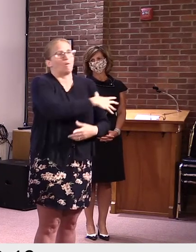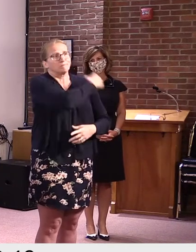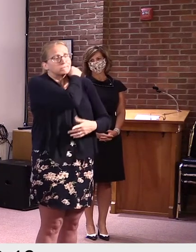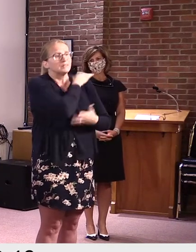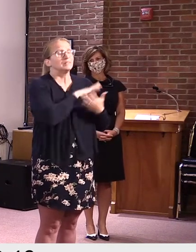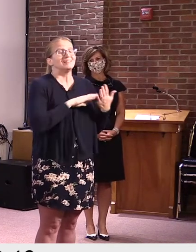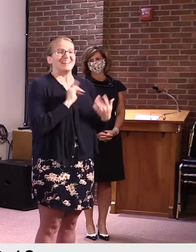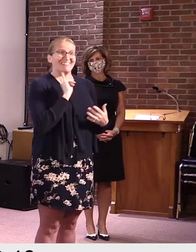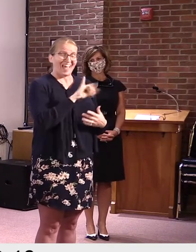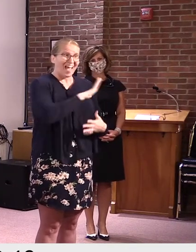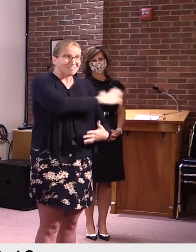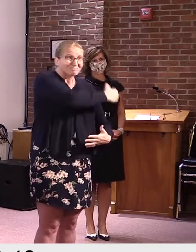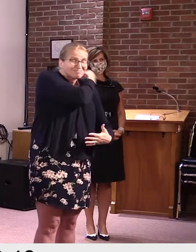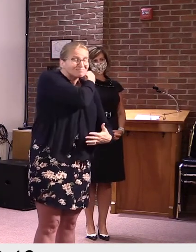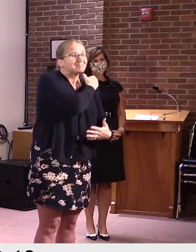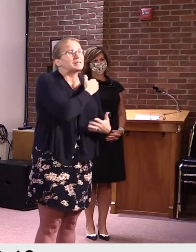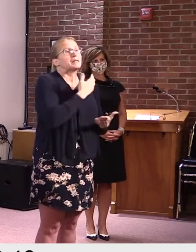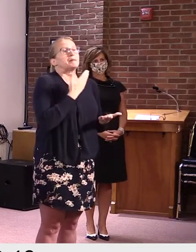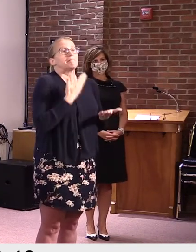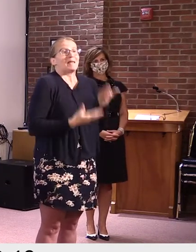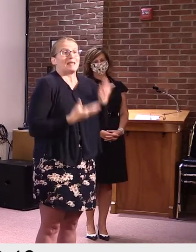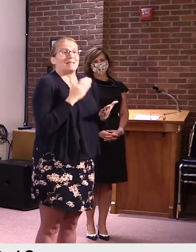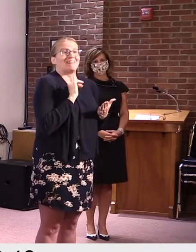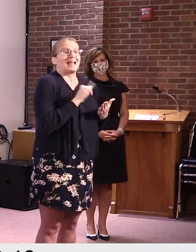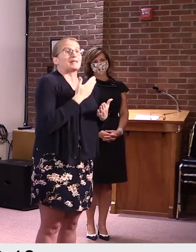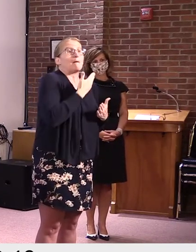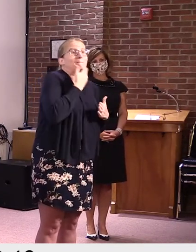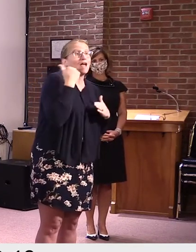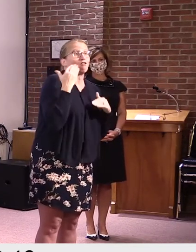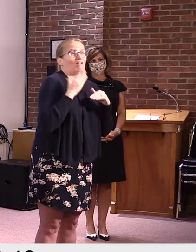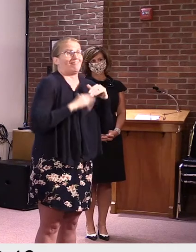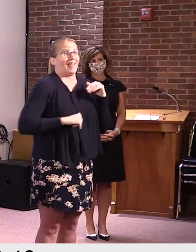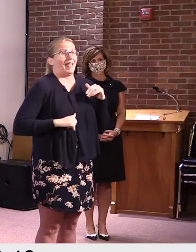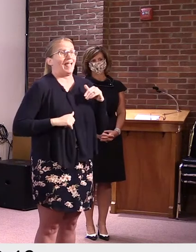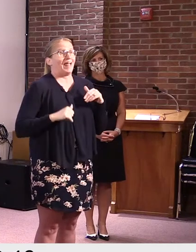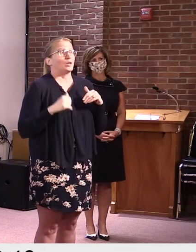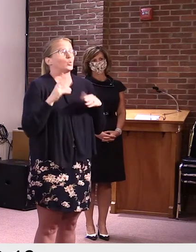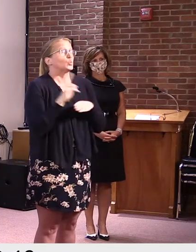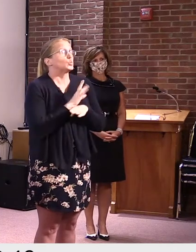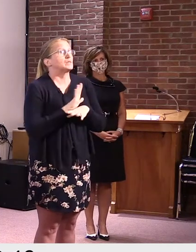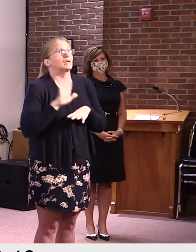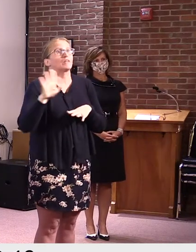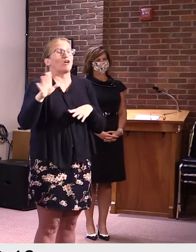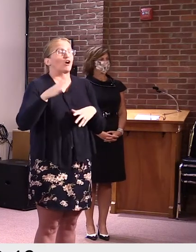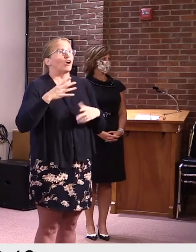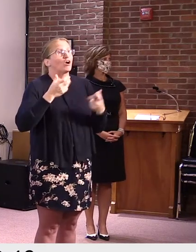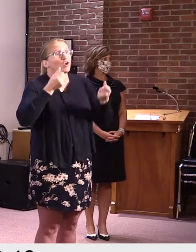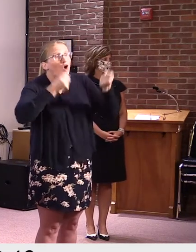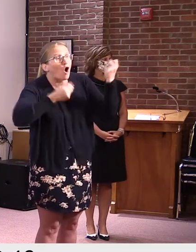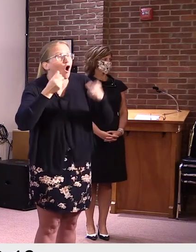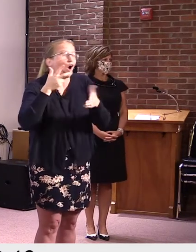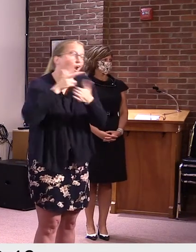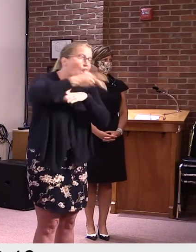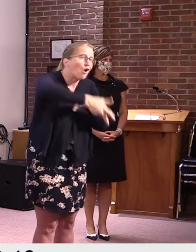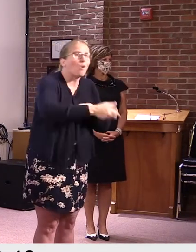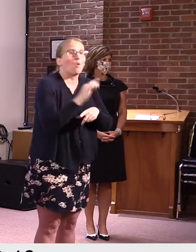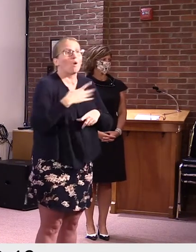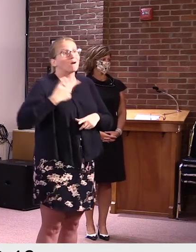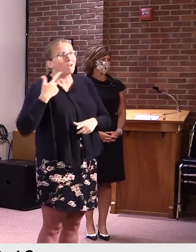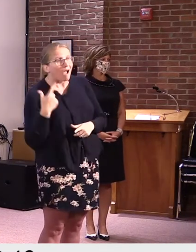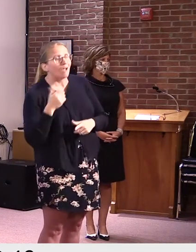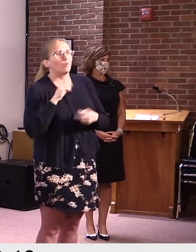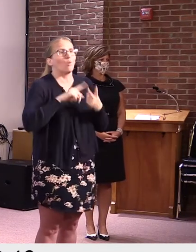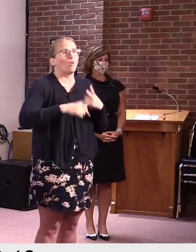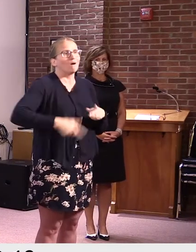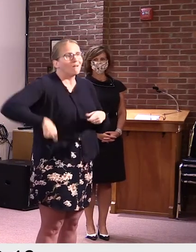be, or a neck restraint may be, a better course of action than using a vehicle or a baton or a firearm. So there's that one